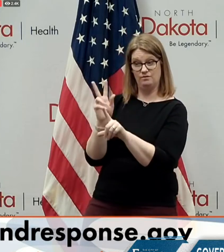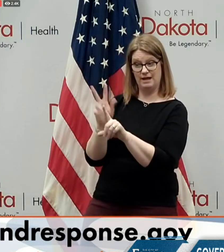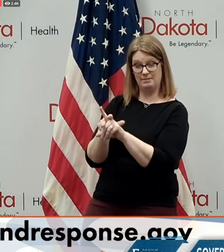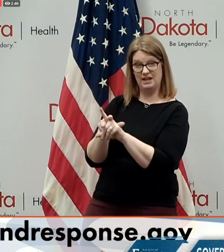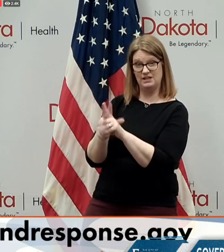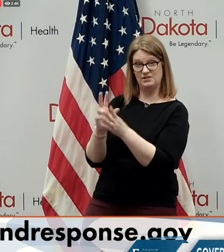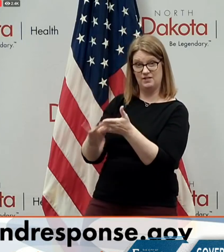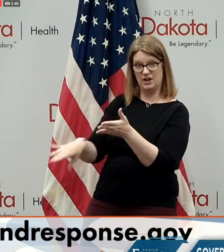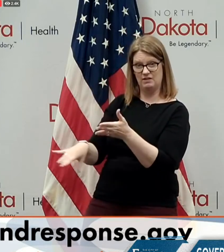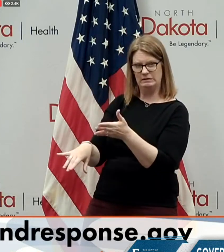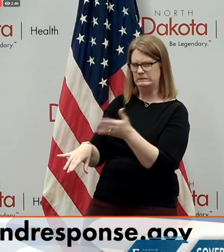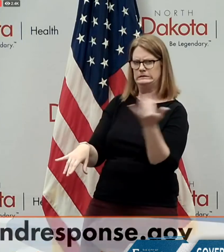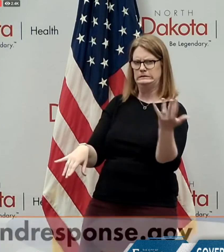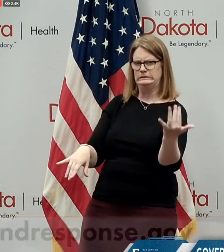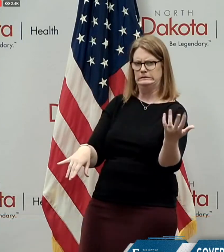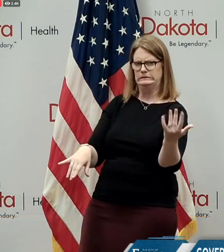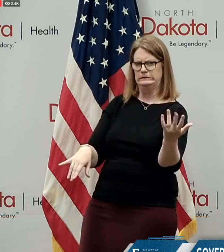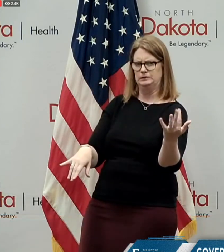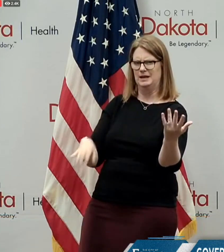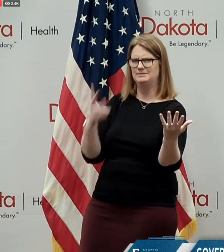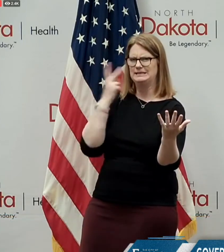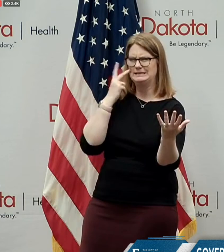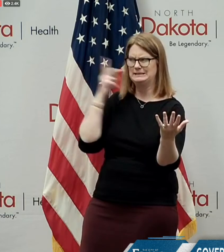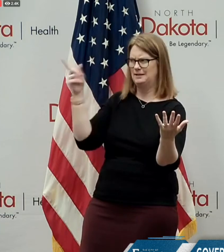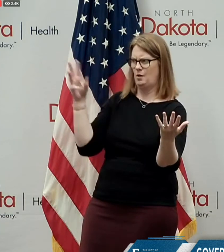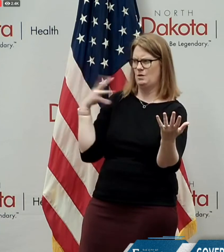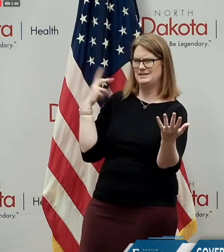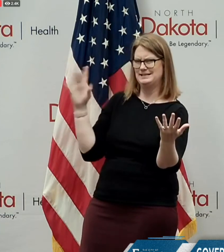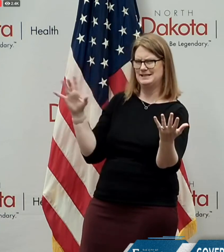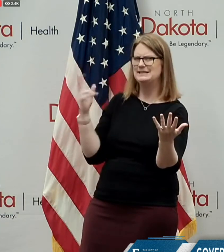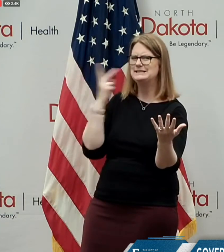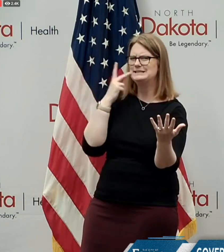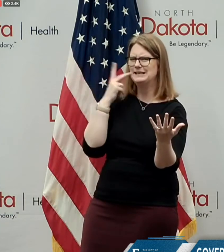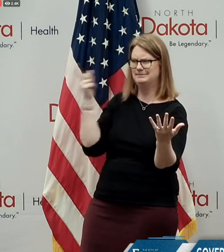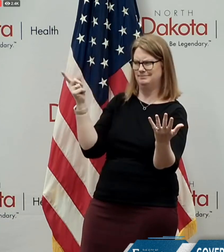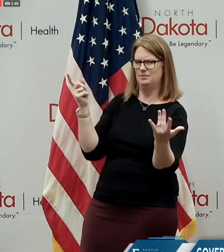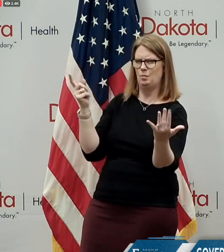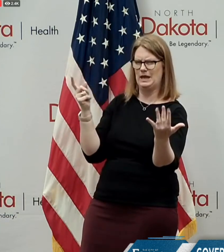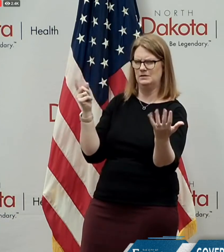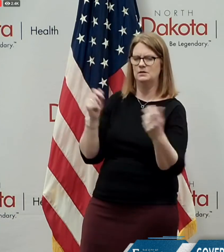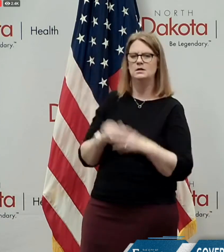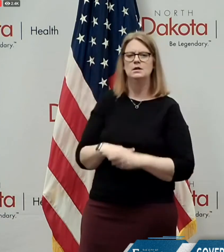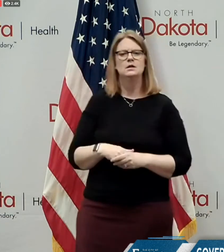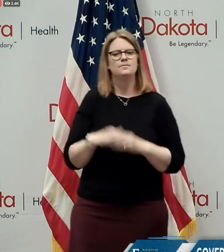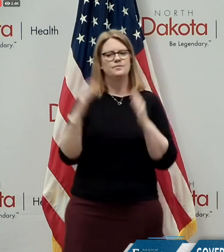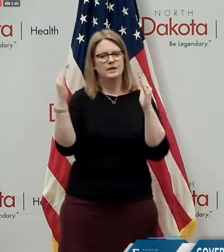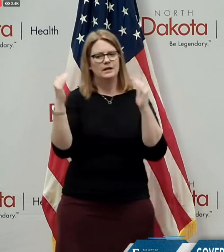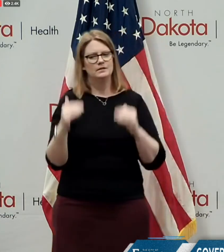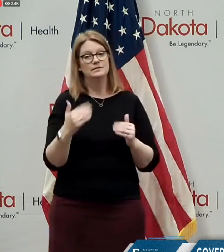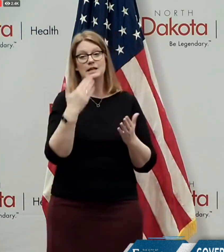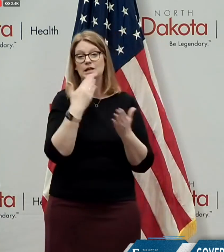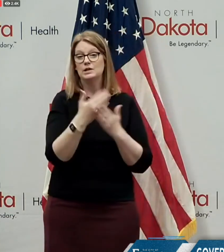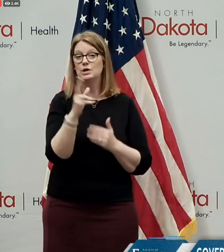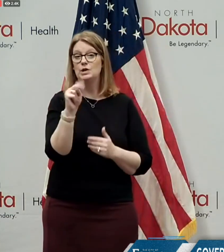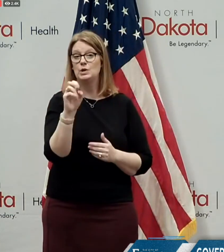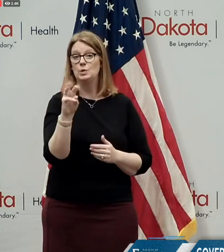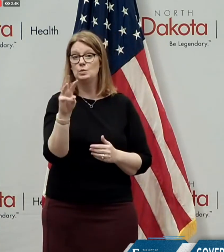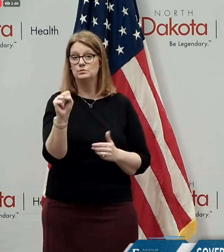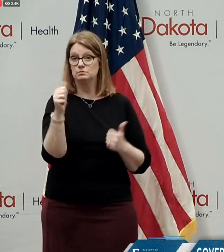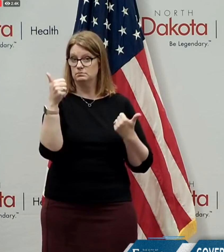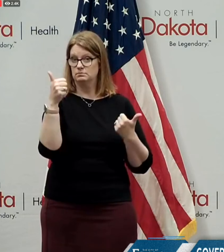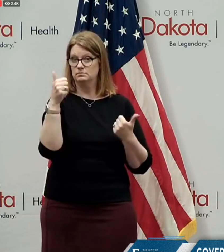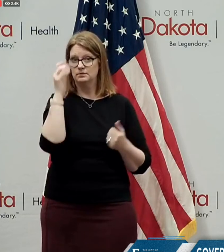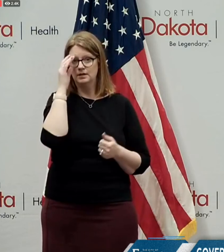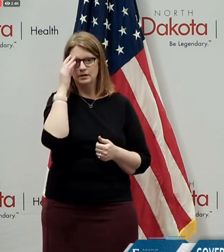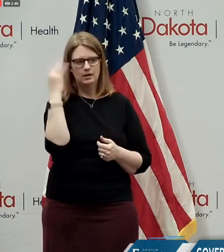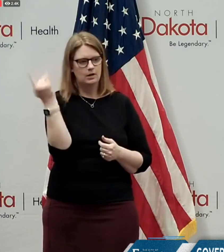good changes coming. And if that wasn't good news enough, we got our next section is actually called Good News, and we are